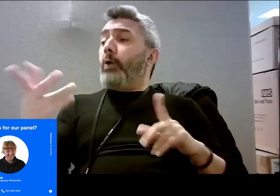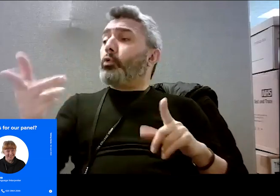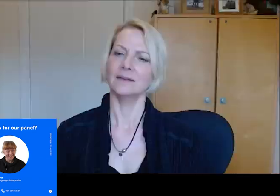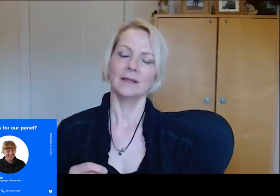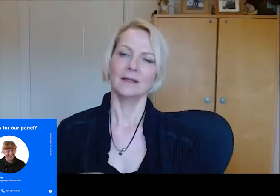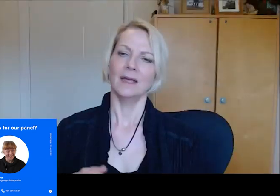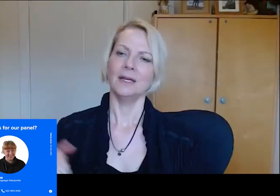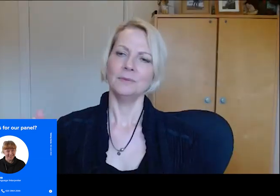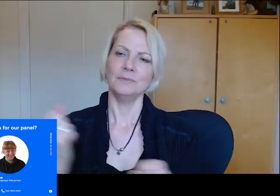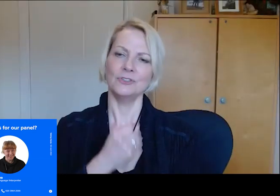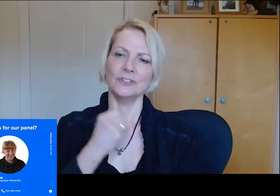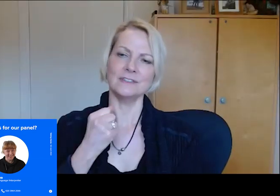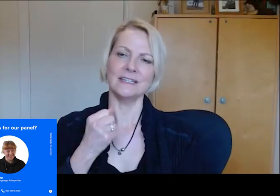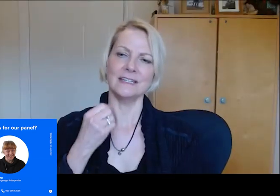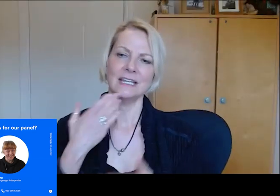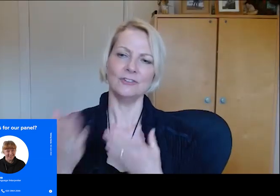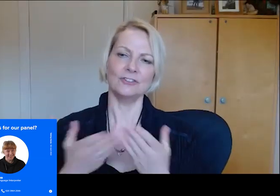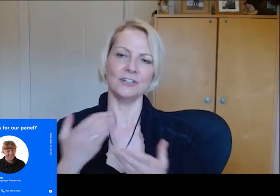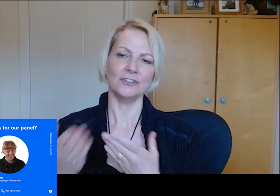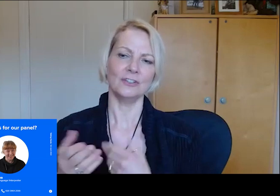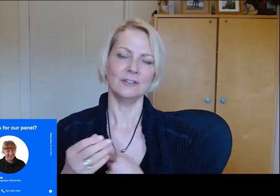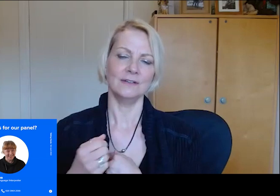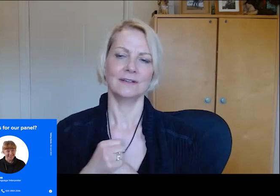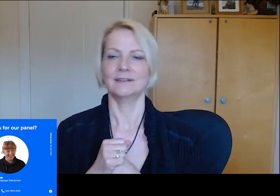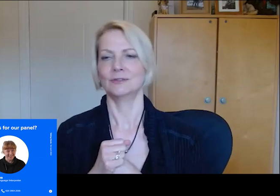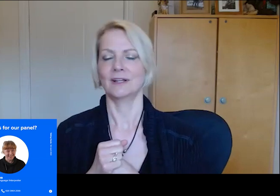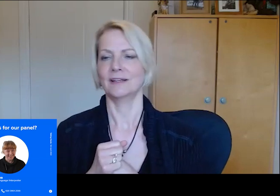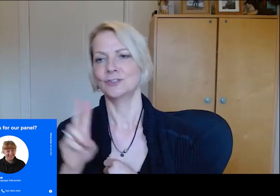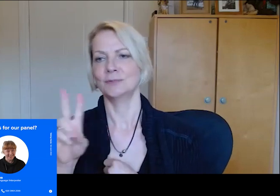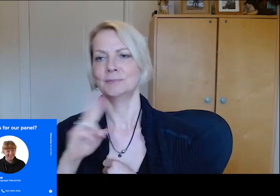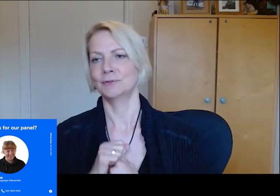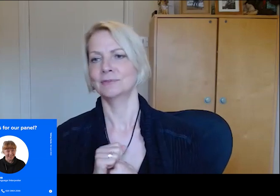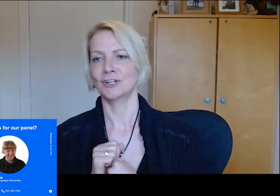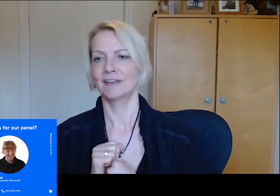Okay. Does the introduction, well, it's 2 people, sorry.